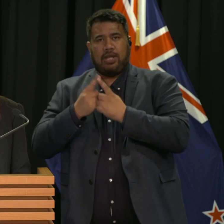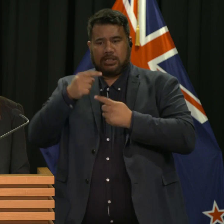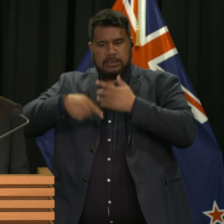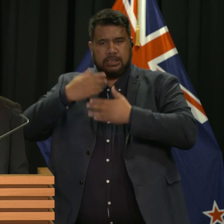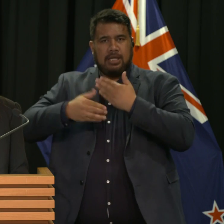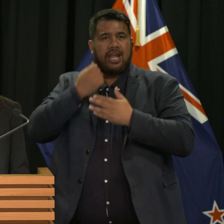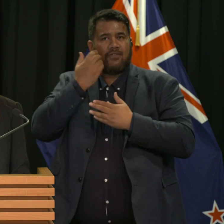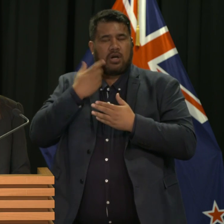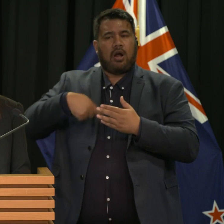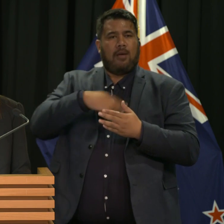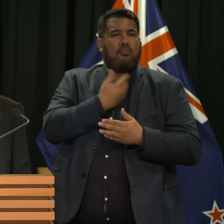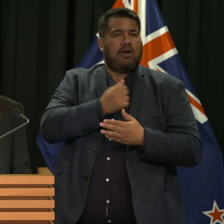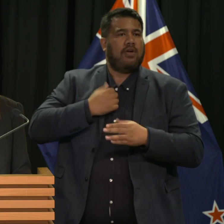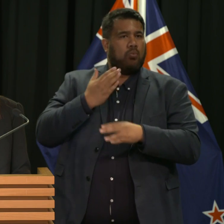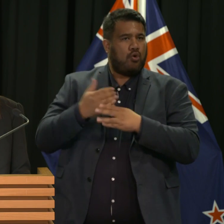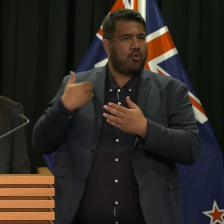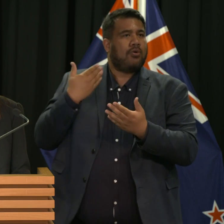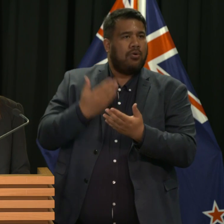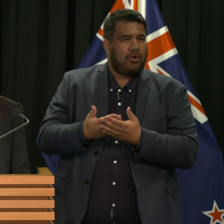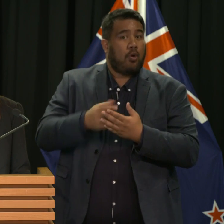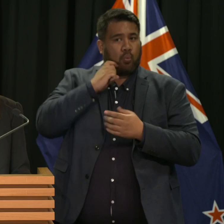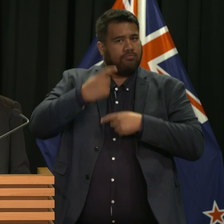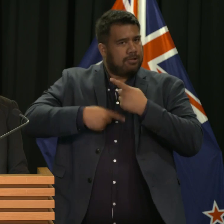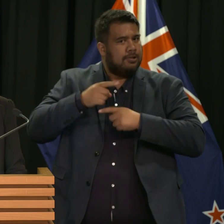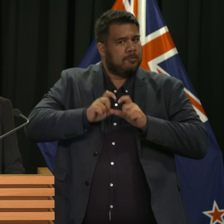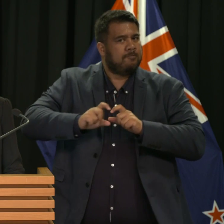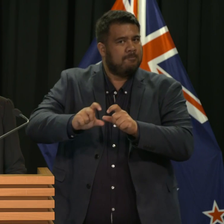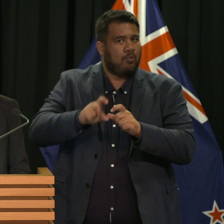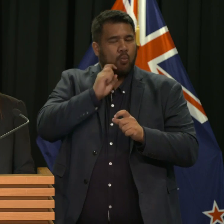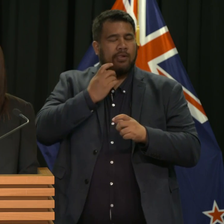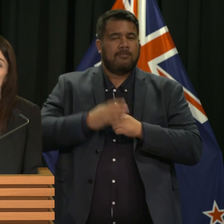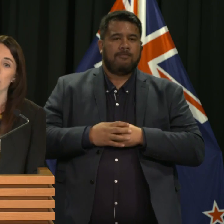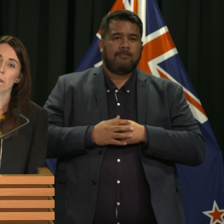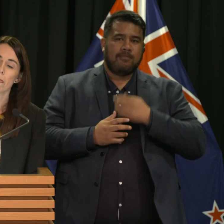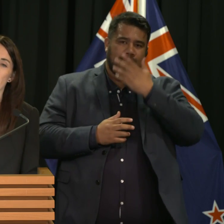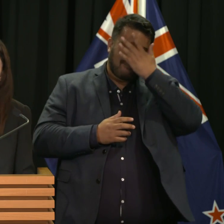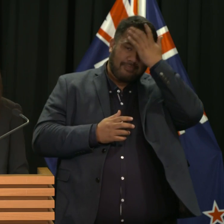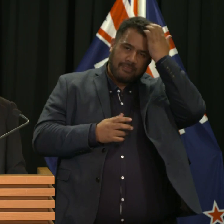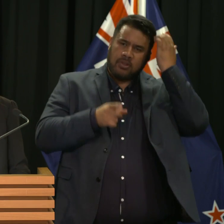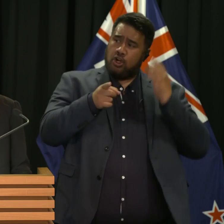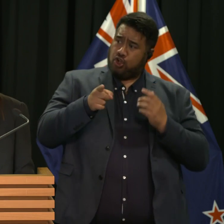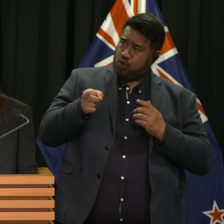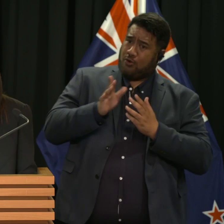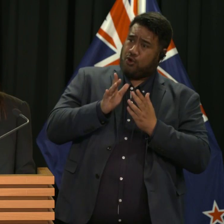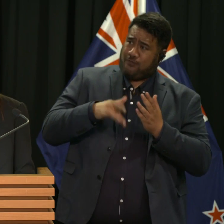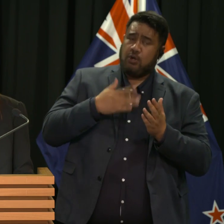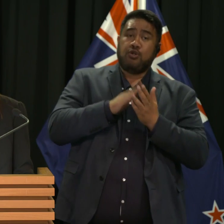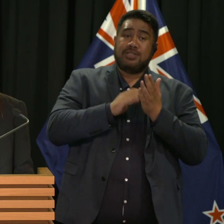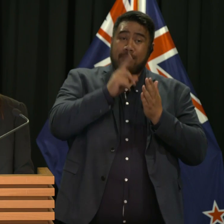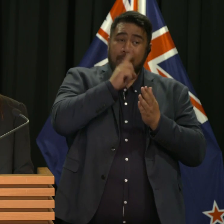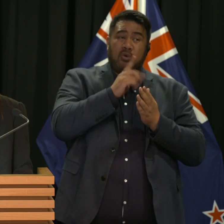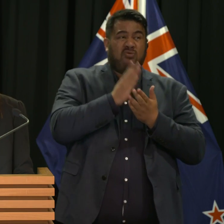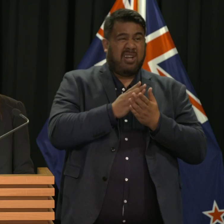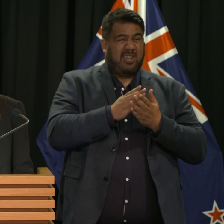every day that I'm incredibly proud of and that we will continue to pursue. Are you saying that the public aren't getting it? No, absolutely